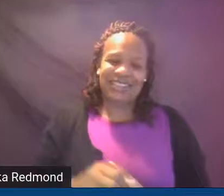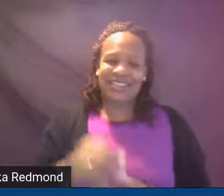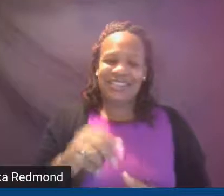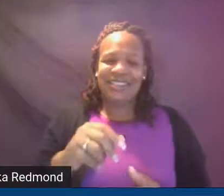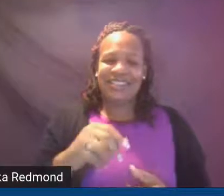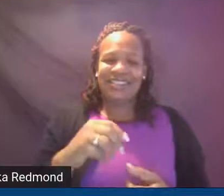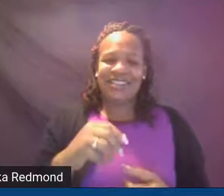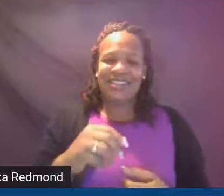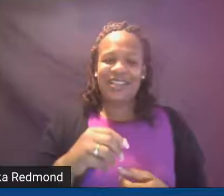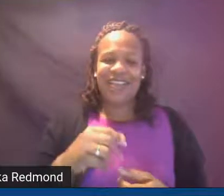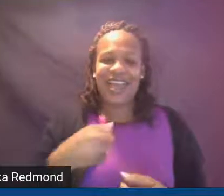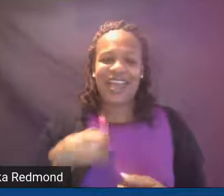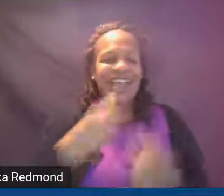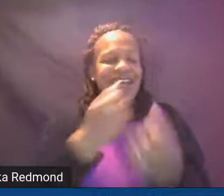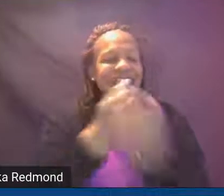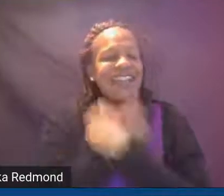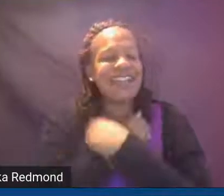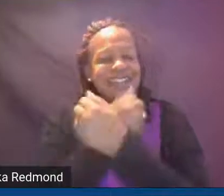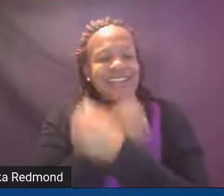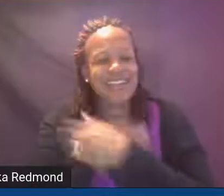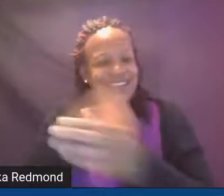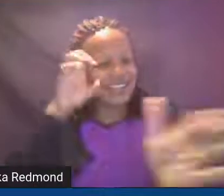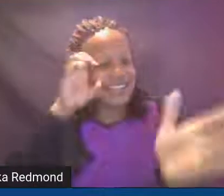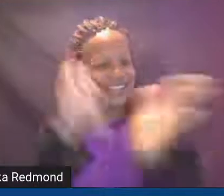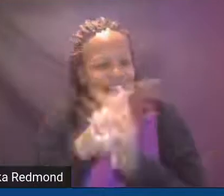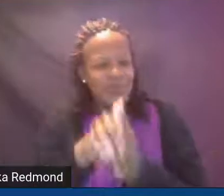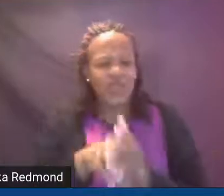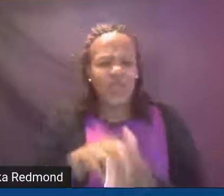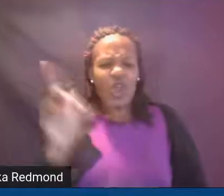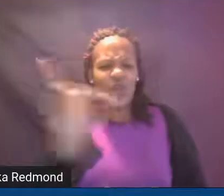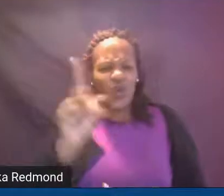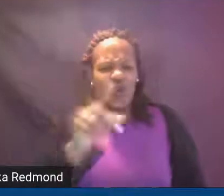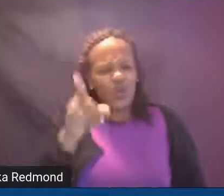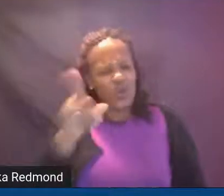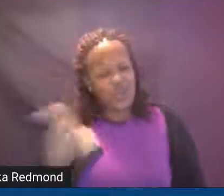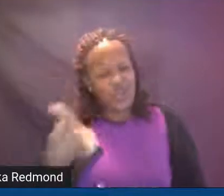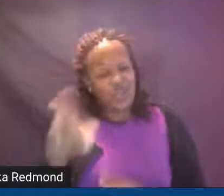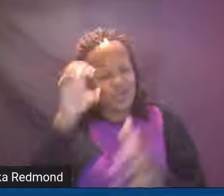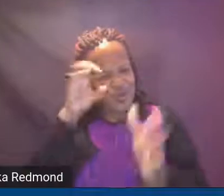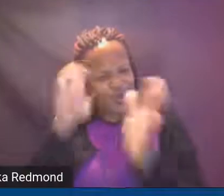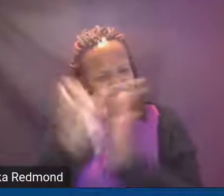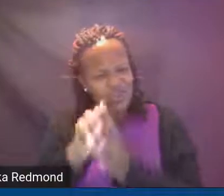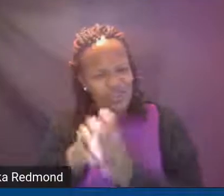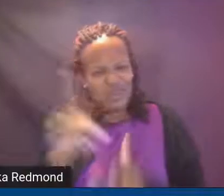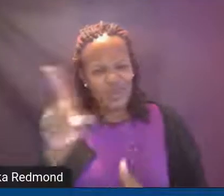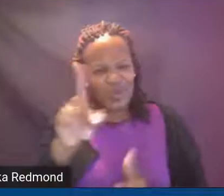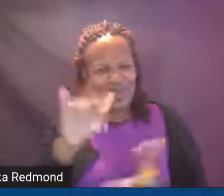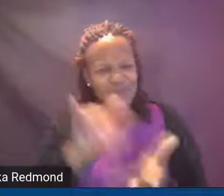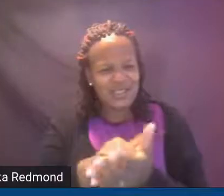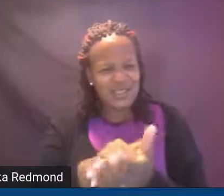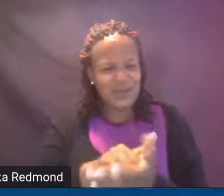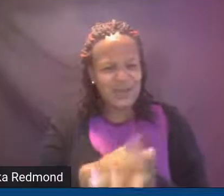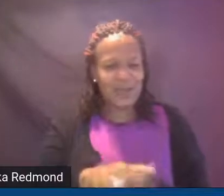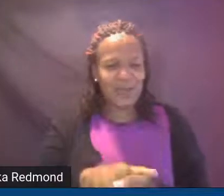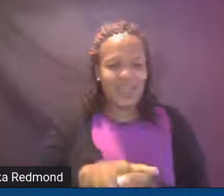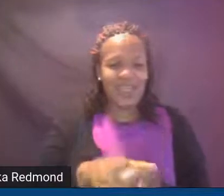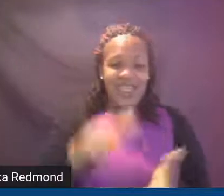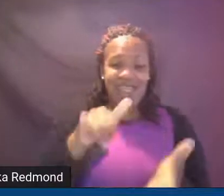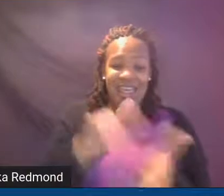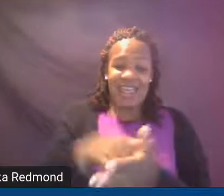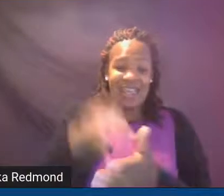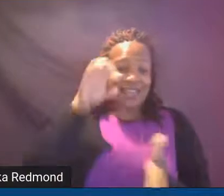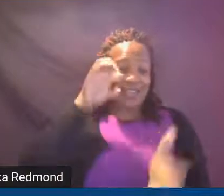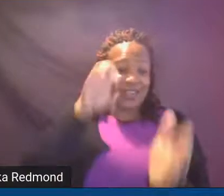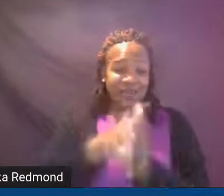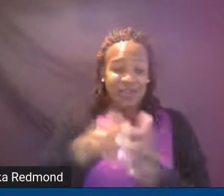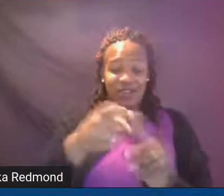It is 100% real. What was the occasion and what is that? Tell us. That was a picture when I was 13